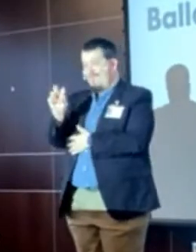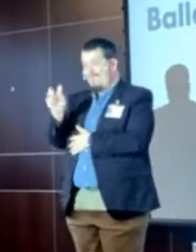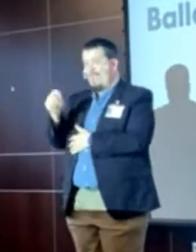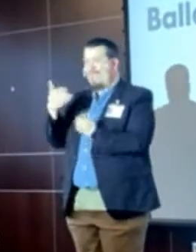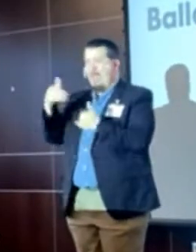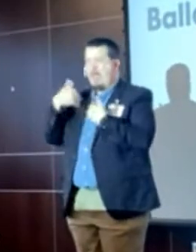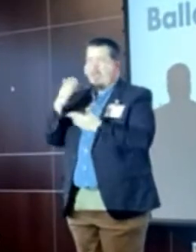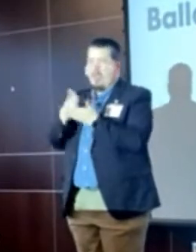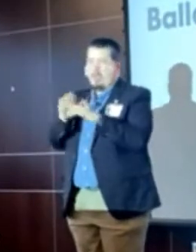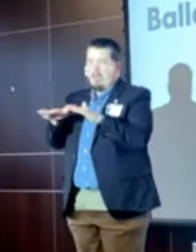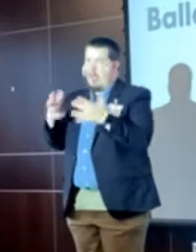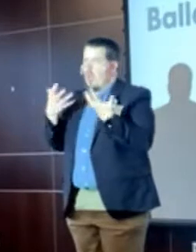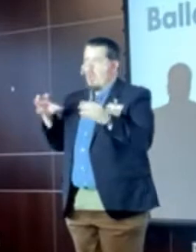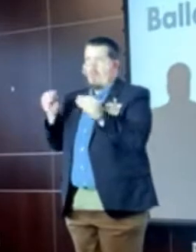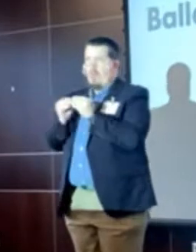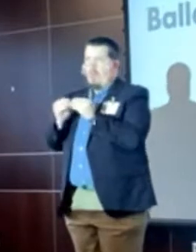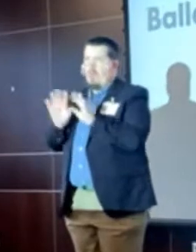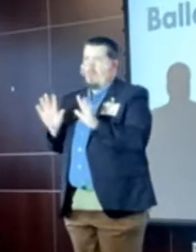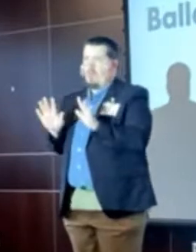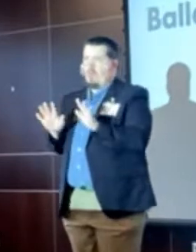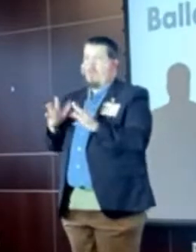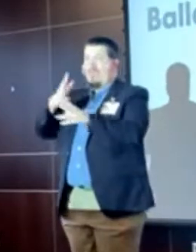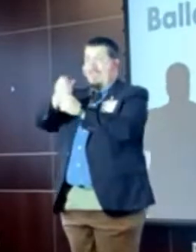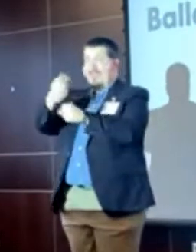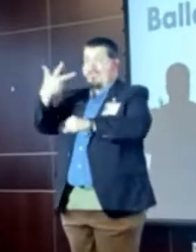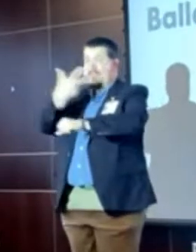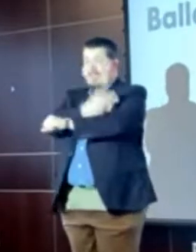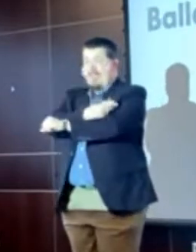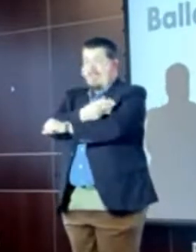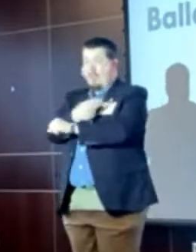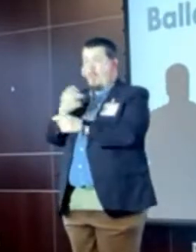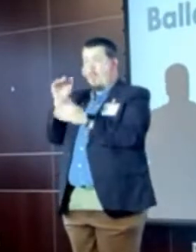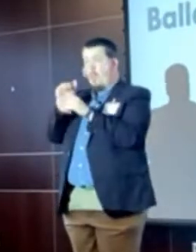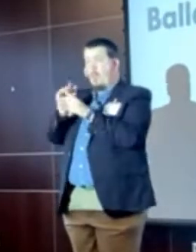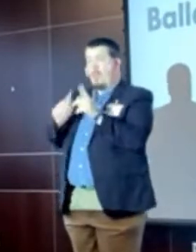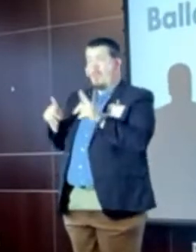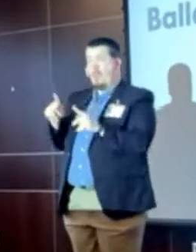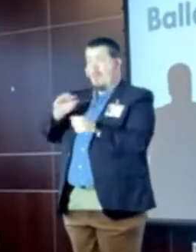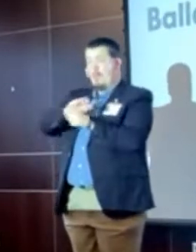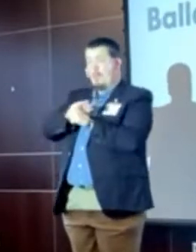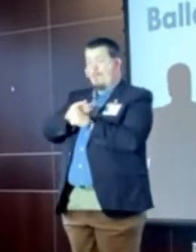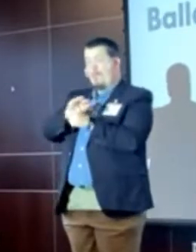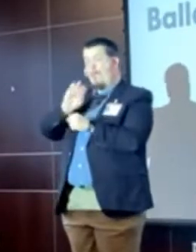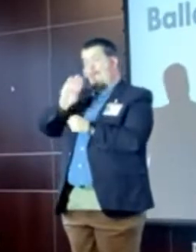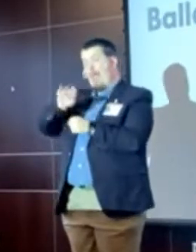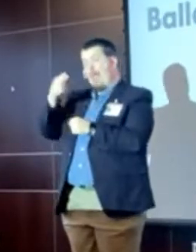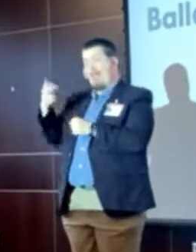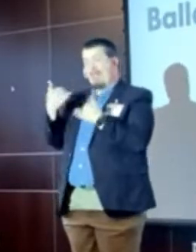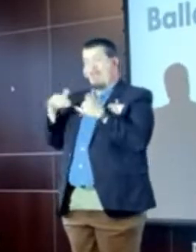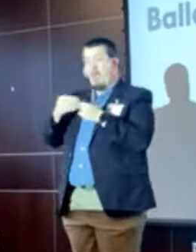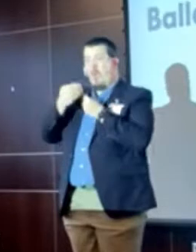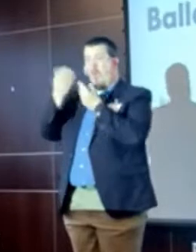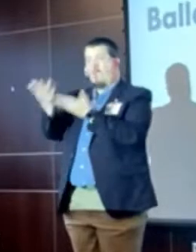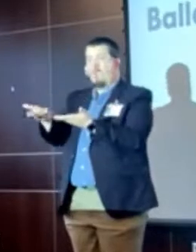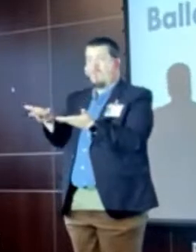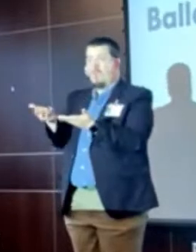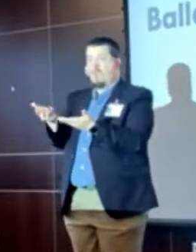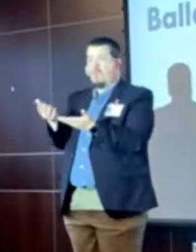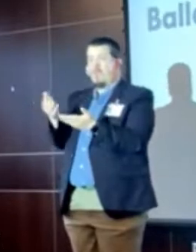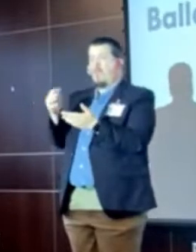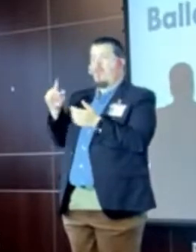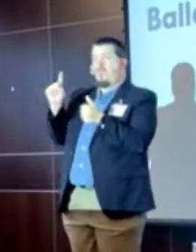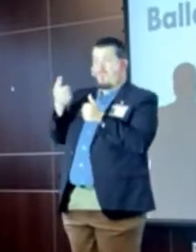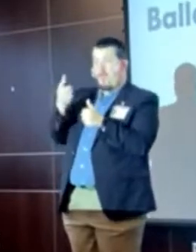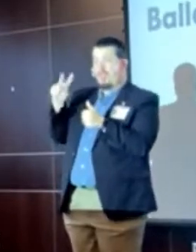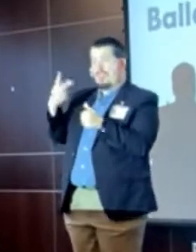risk. To get those vaccines, we want to remind everyone that our Ballad Health continues to offer the COVID-19 first and